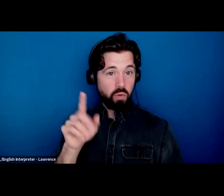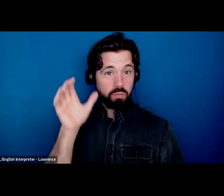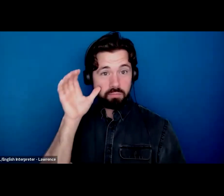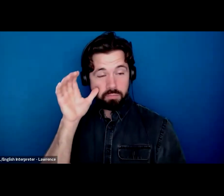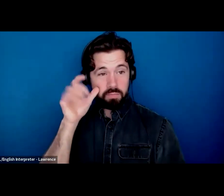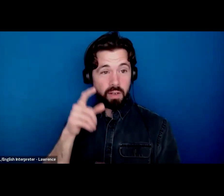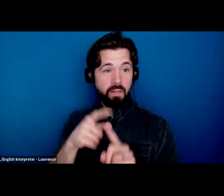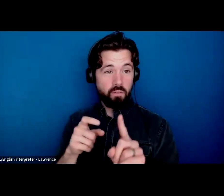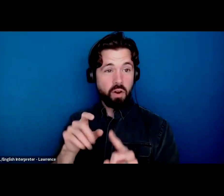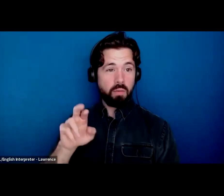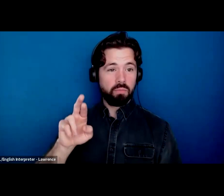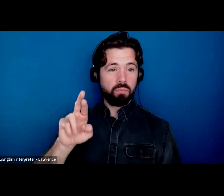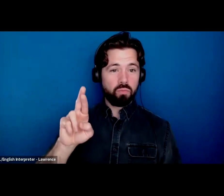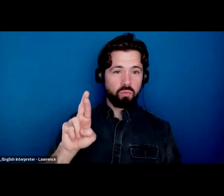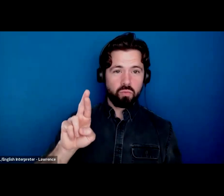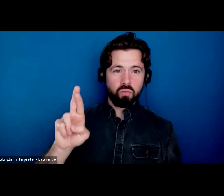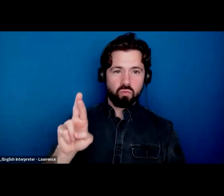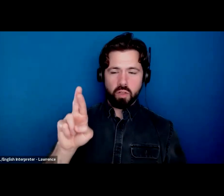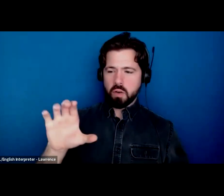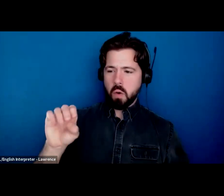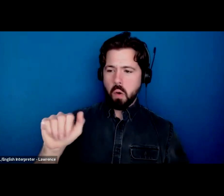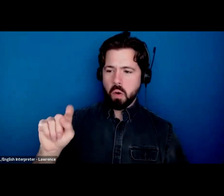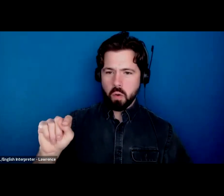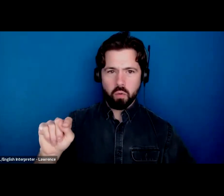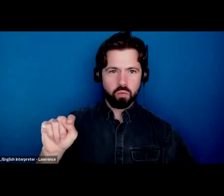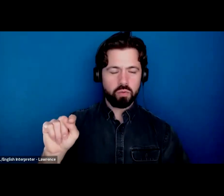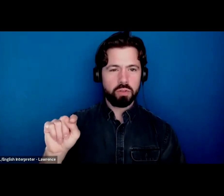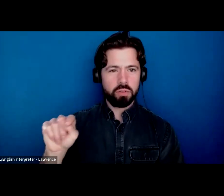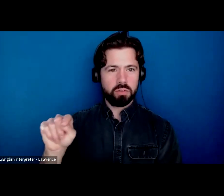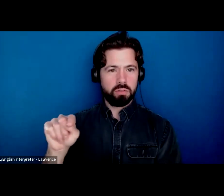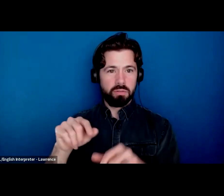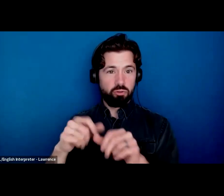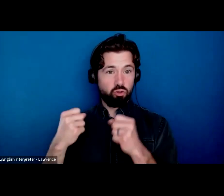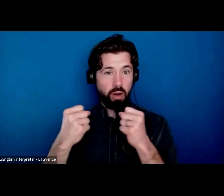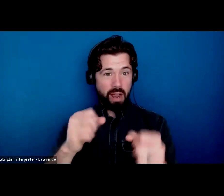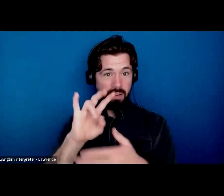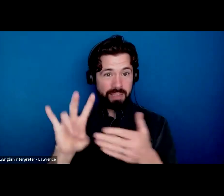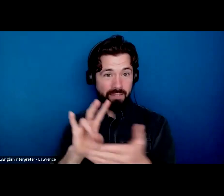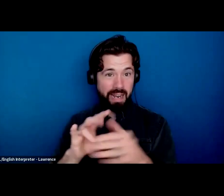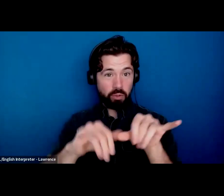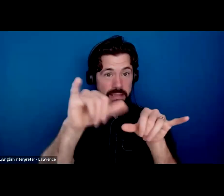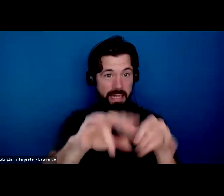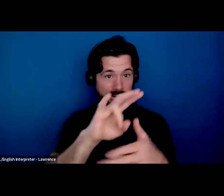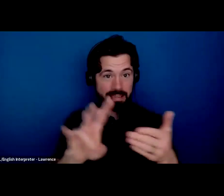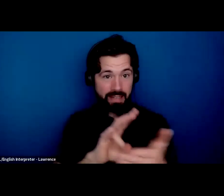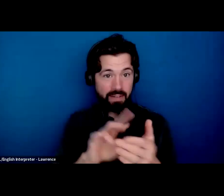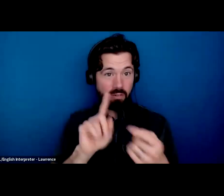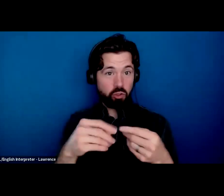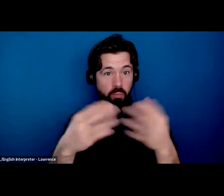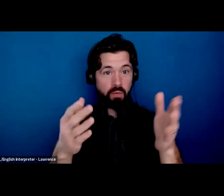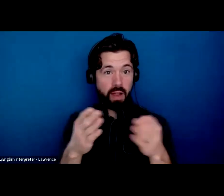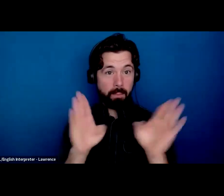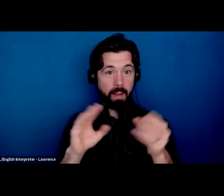that drove like 7 hours to get to the hearing and then stayed for like 7 hours to give their public comment, it was very powerful.